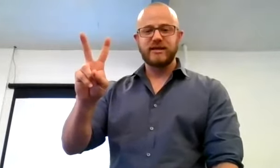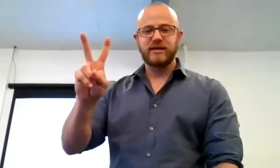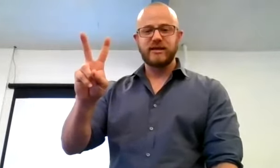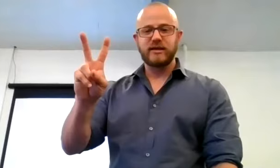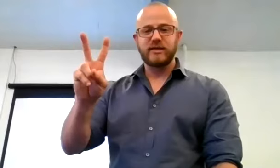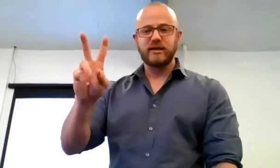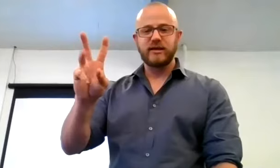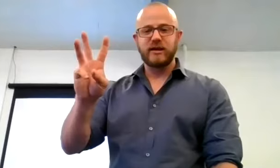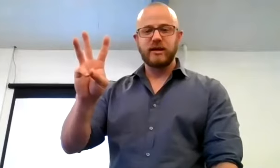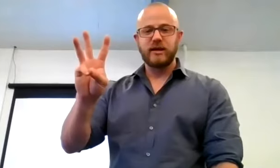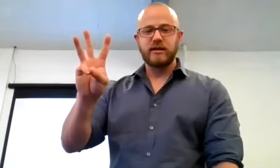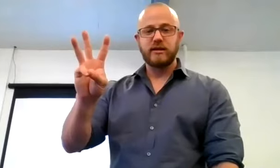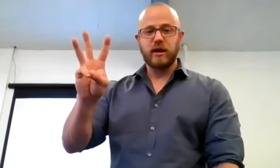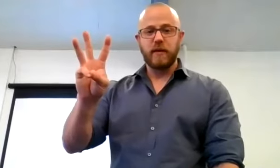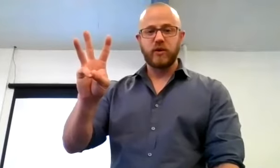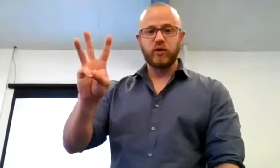V W